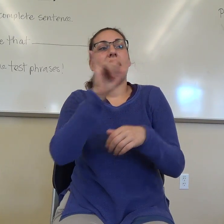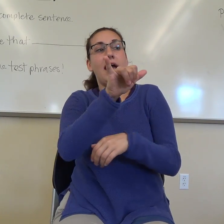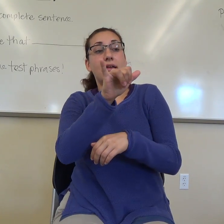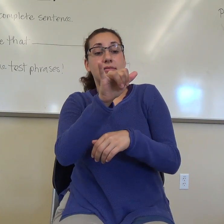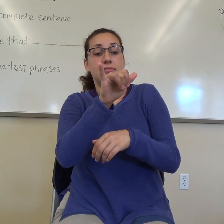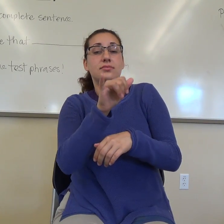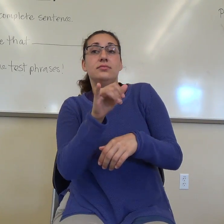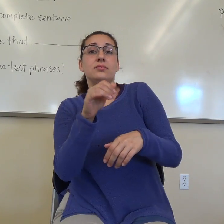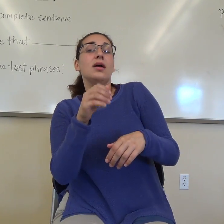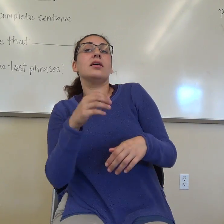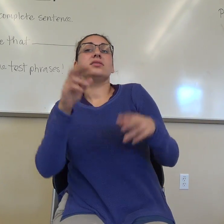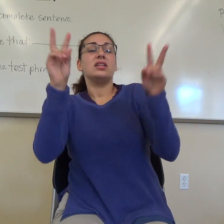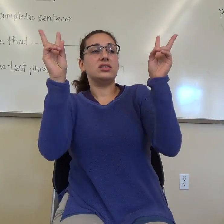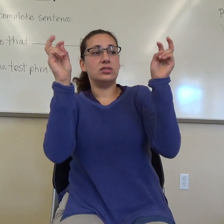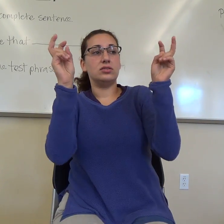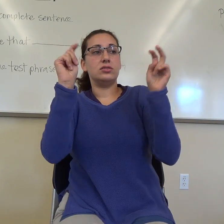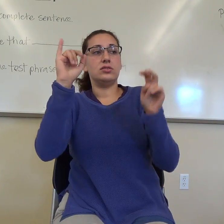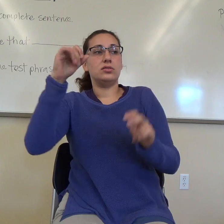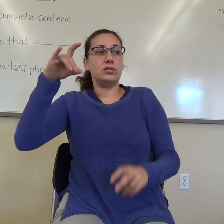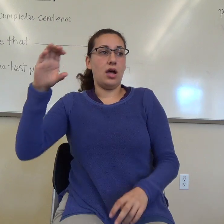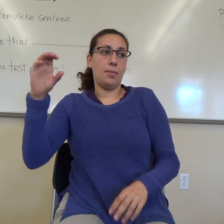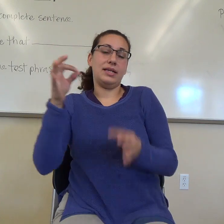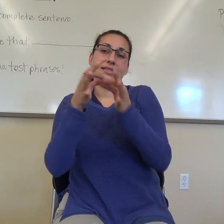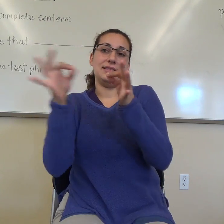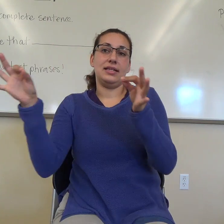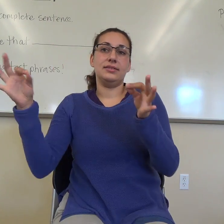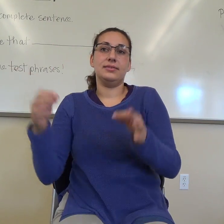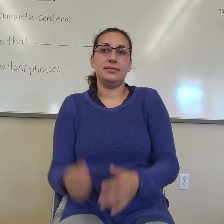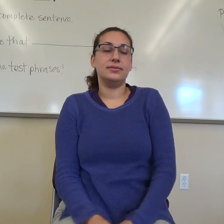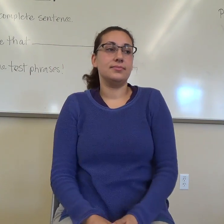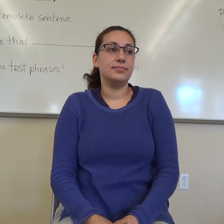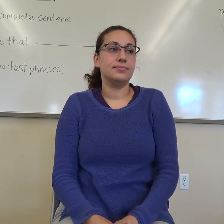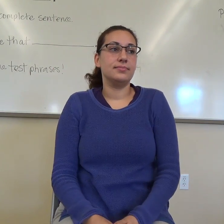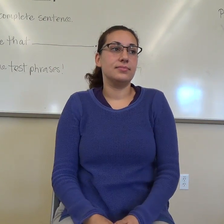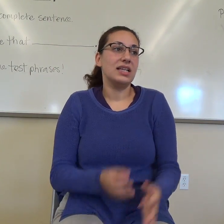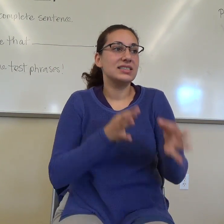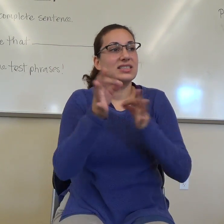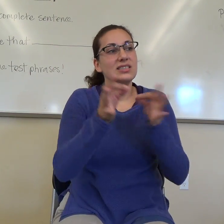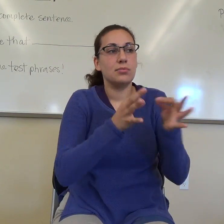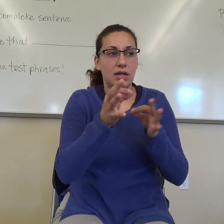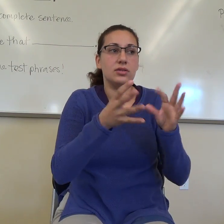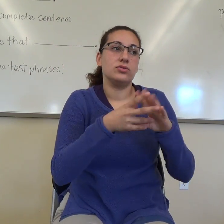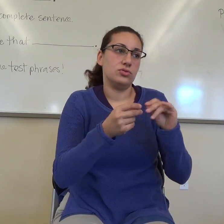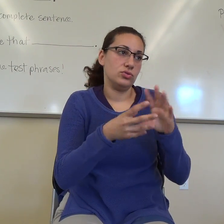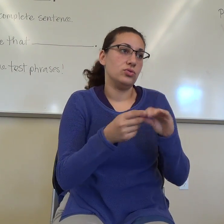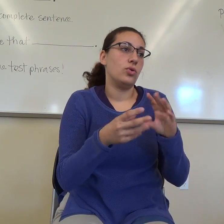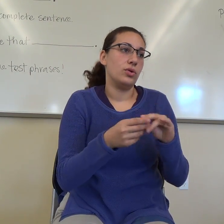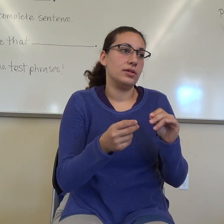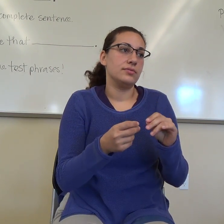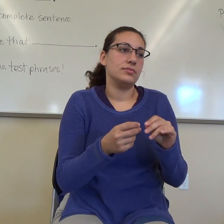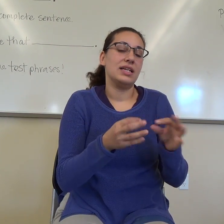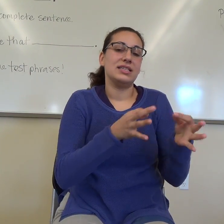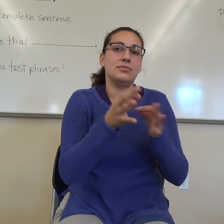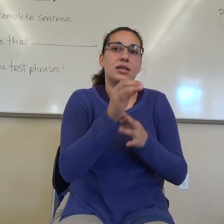It's this, the story. The story, okay? This is